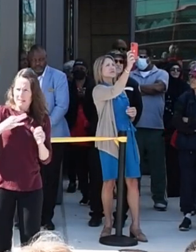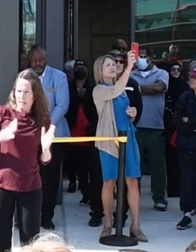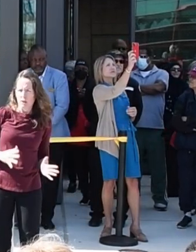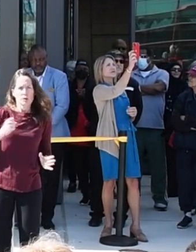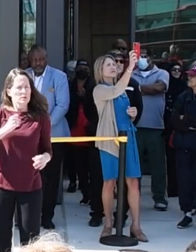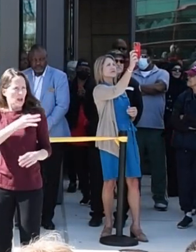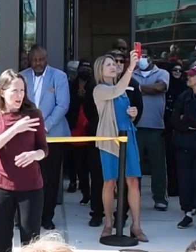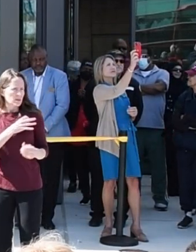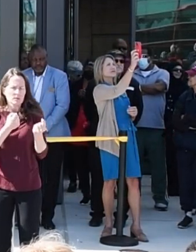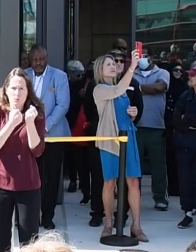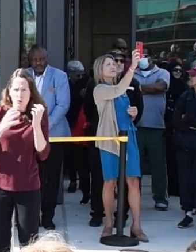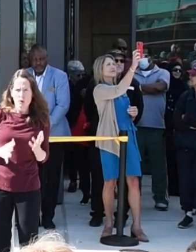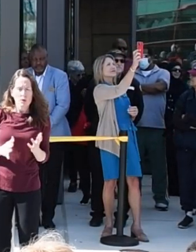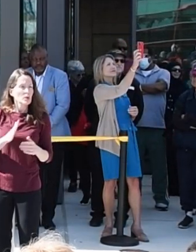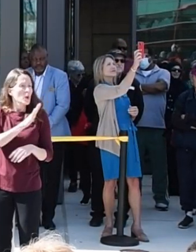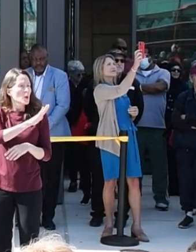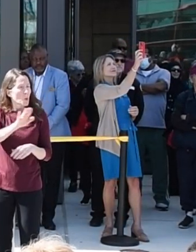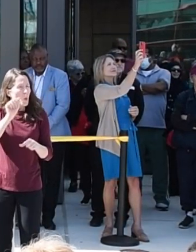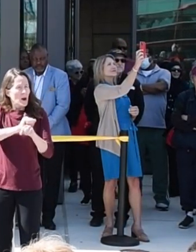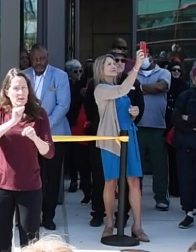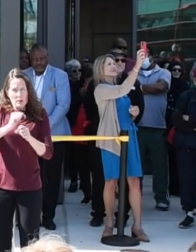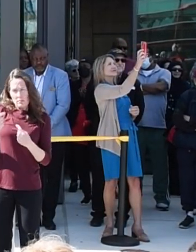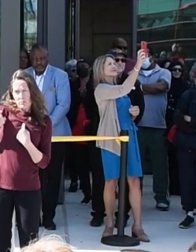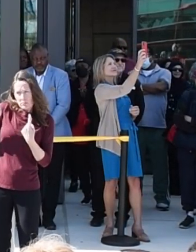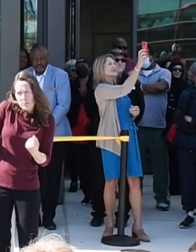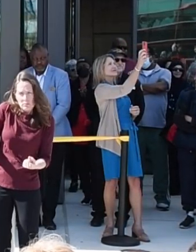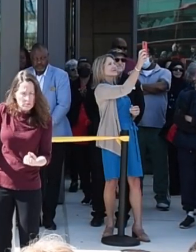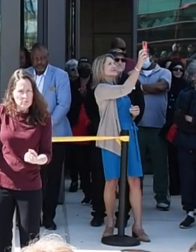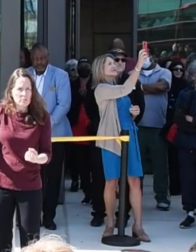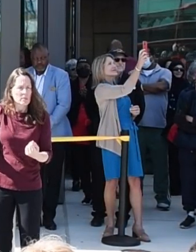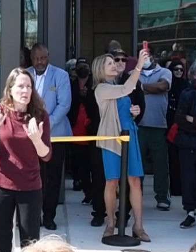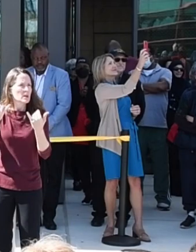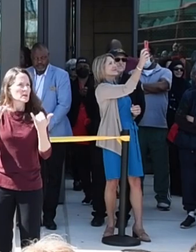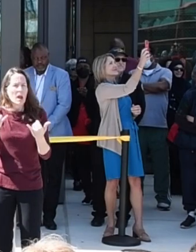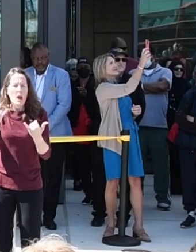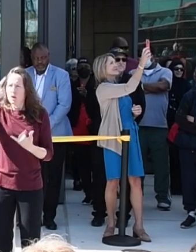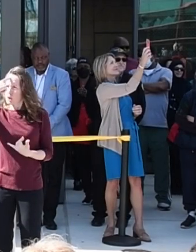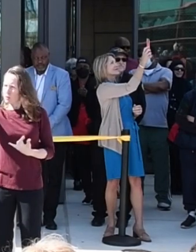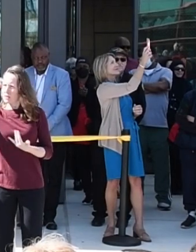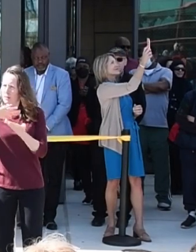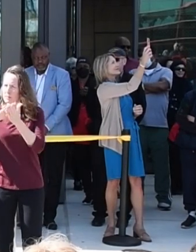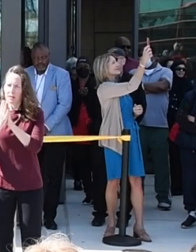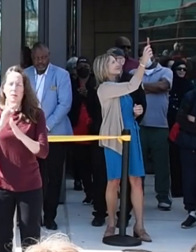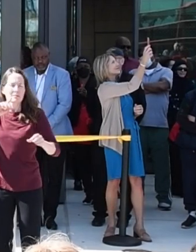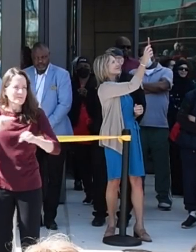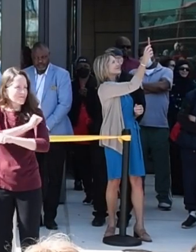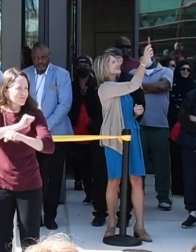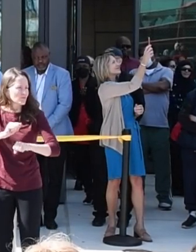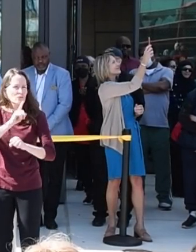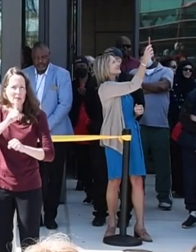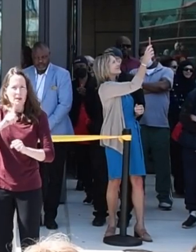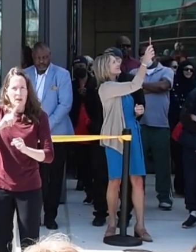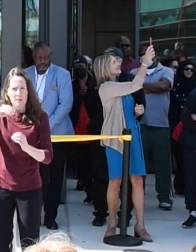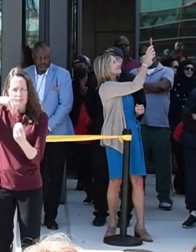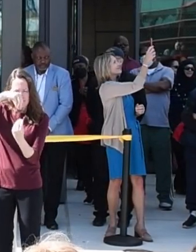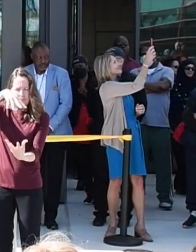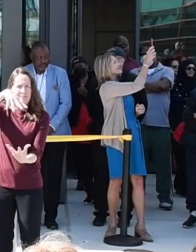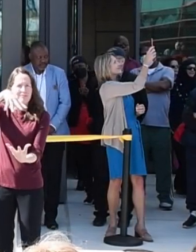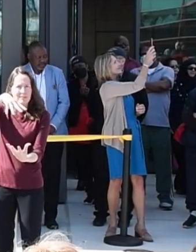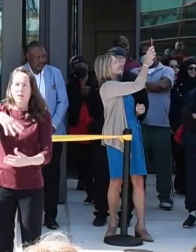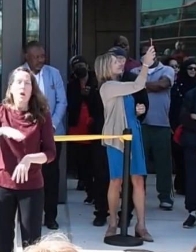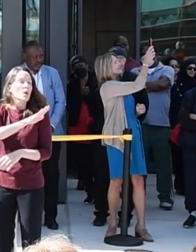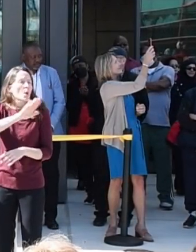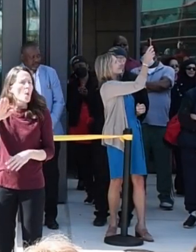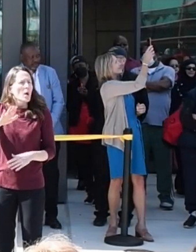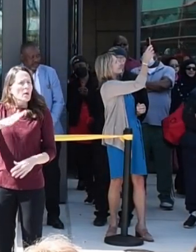and tireless efforts have made this dream a reality. Your compassion, generosity